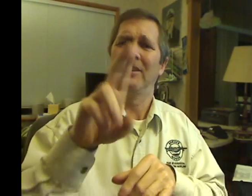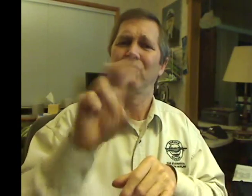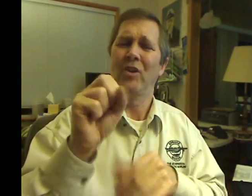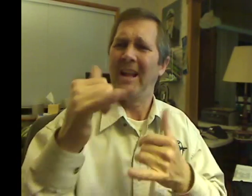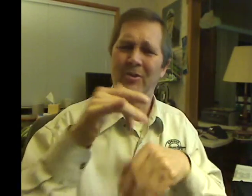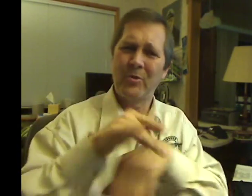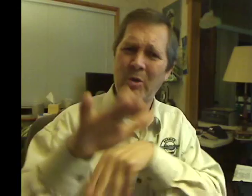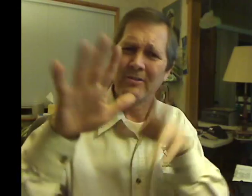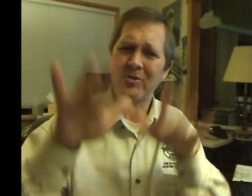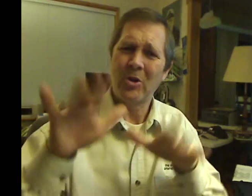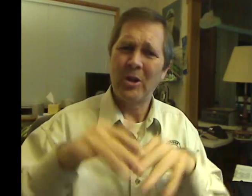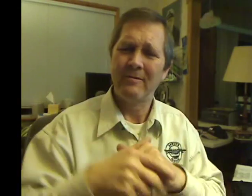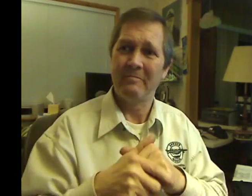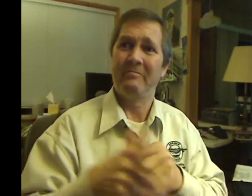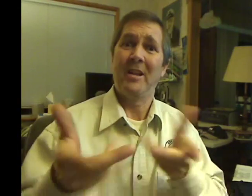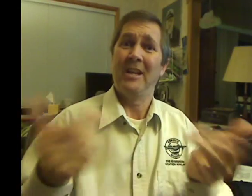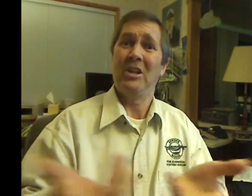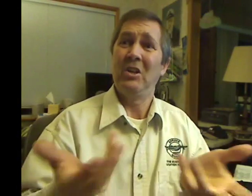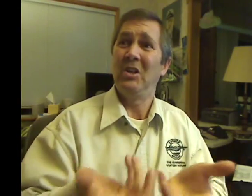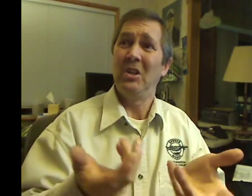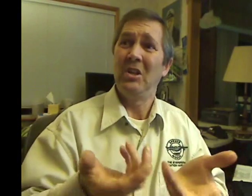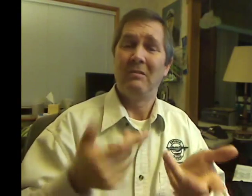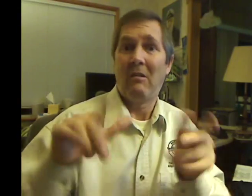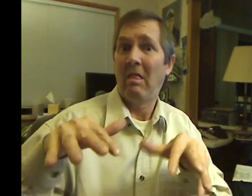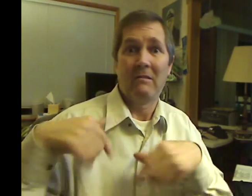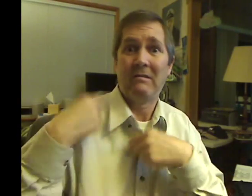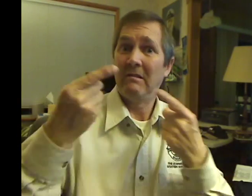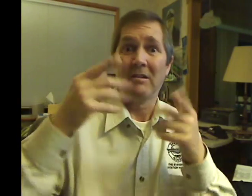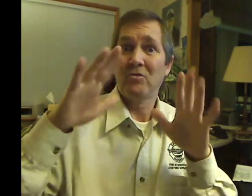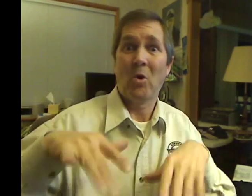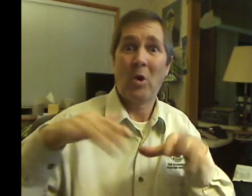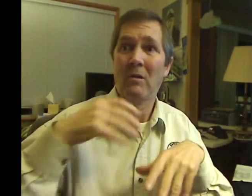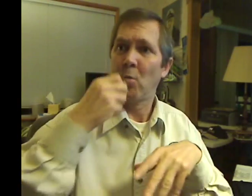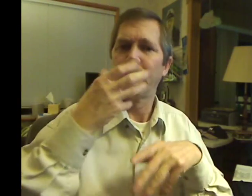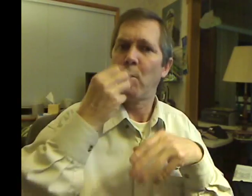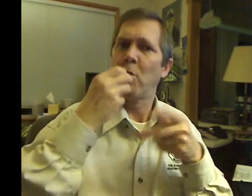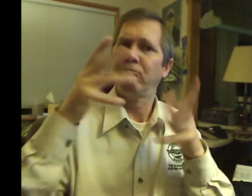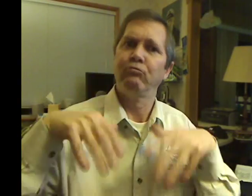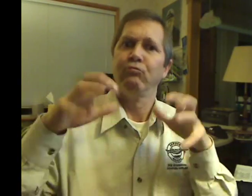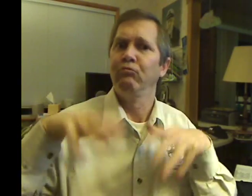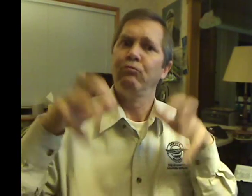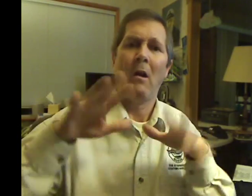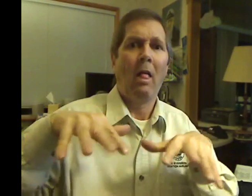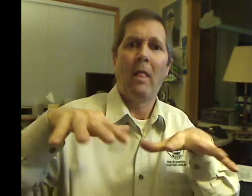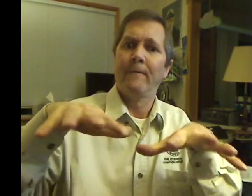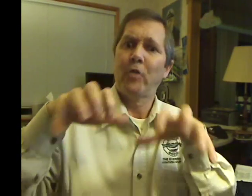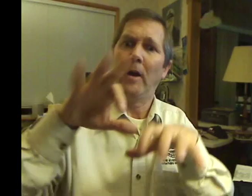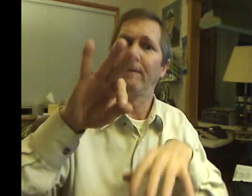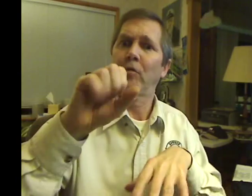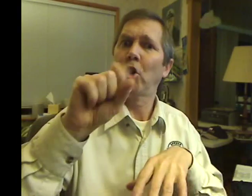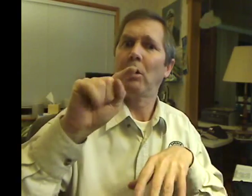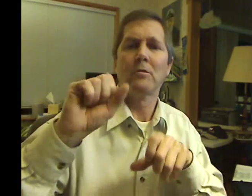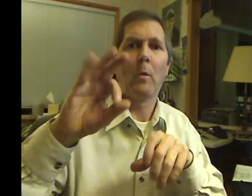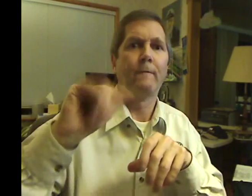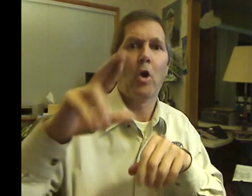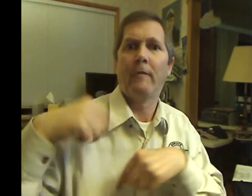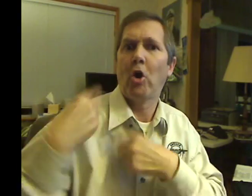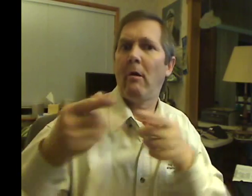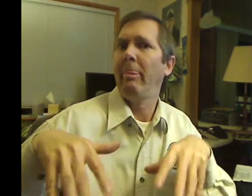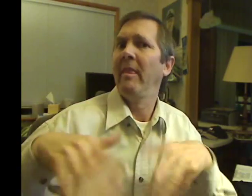motivated. Payback for the 8 years he spent trying to drive a wedge between Taiwan and China, which still considers Taiwan part of